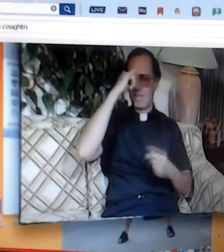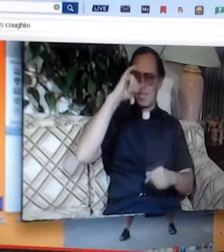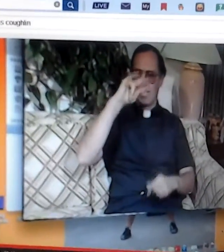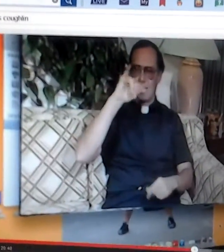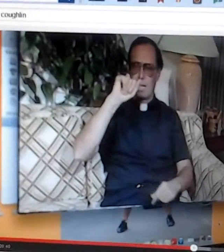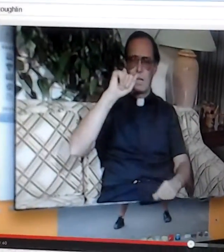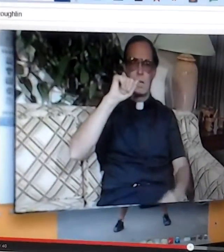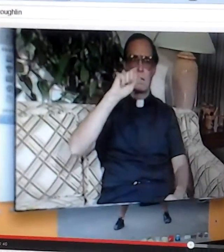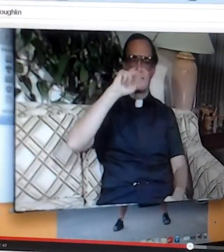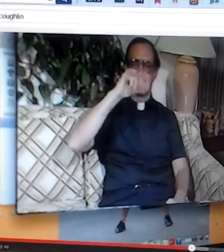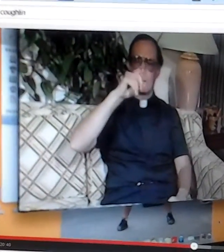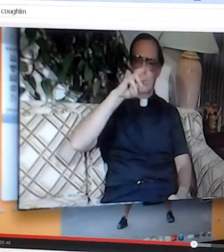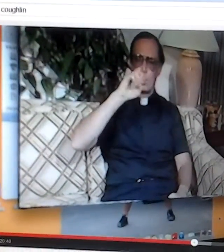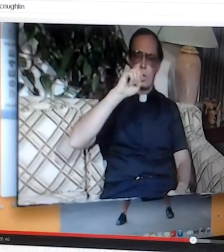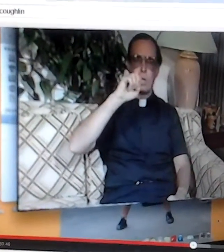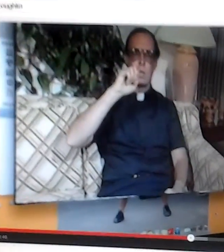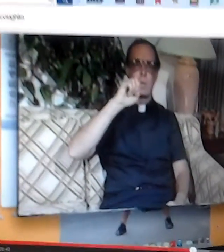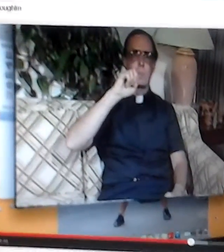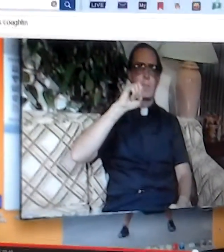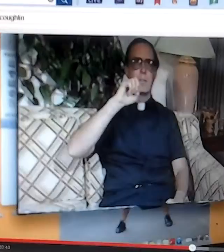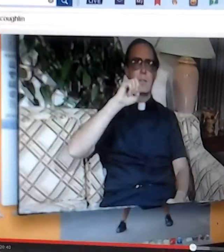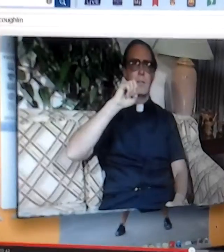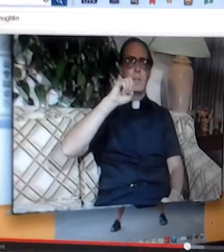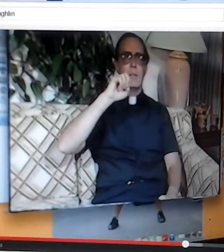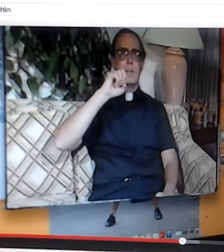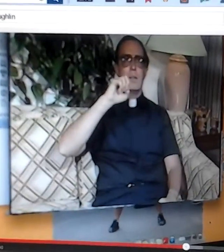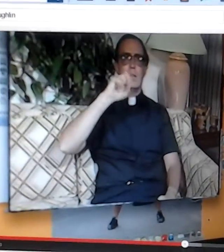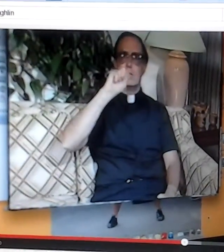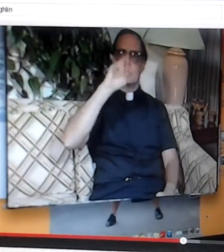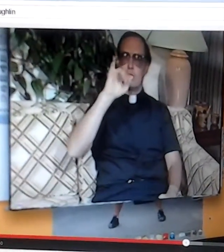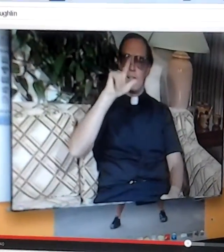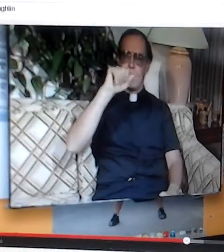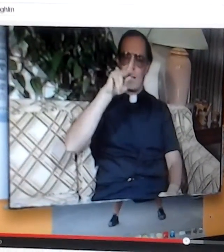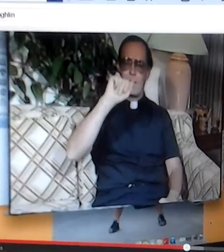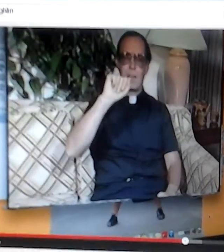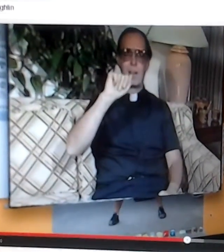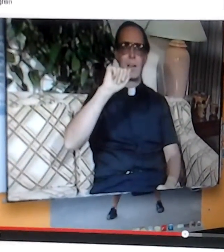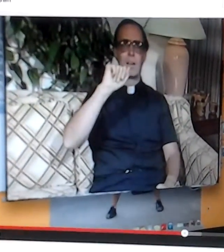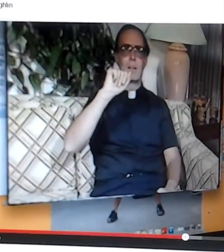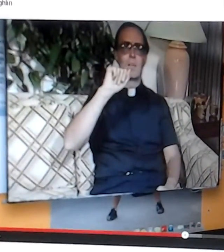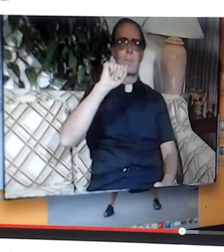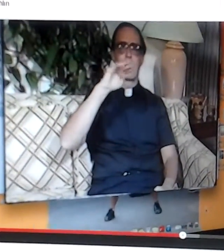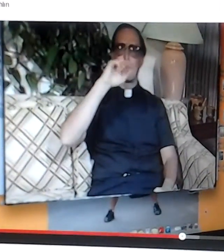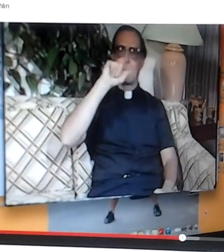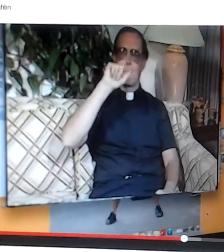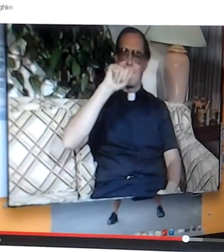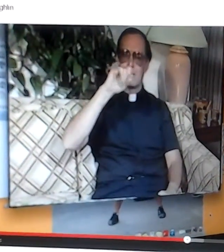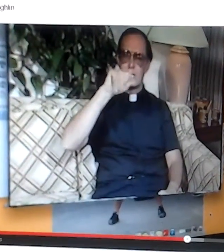The last year I traveled around to Italy, the Philippines. I traveled all around the world.